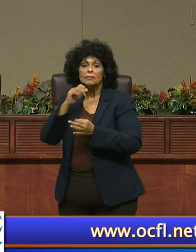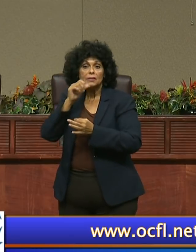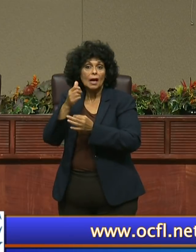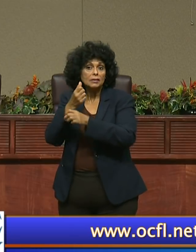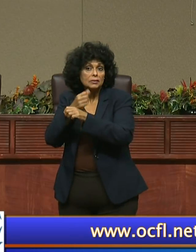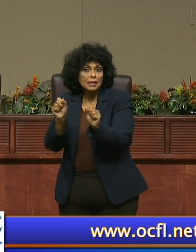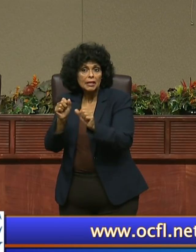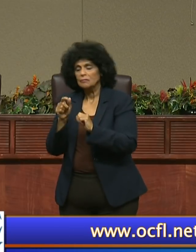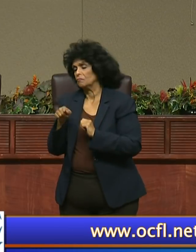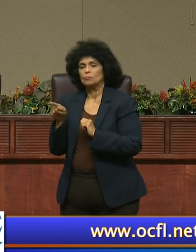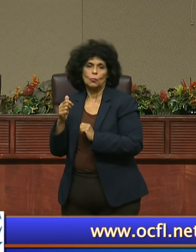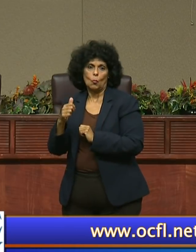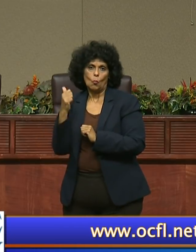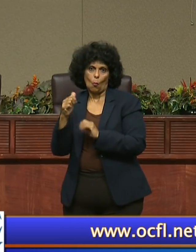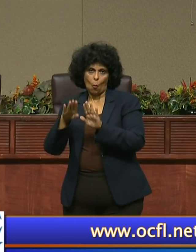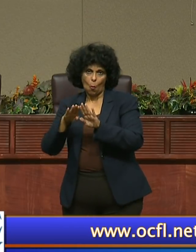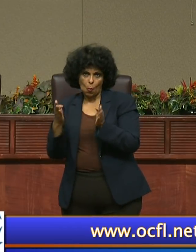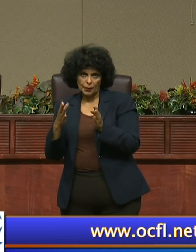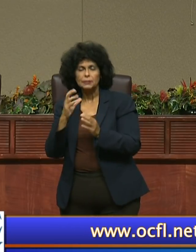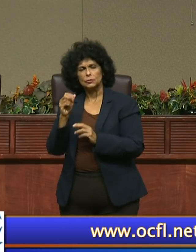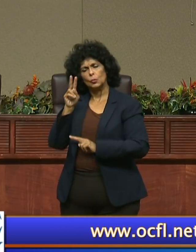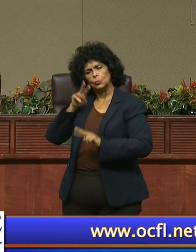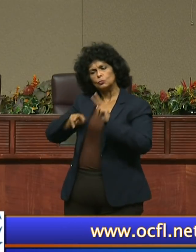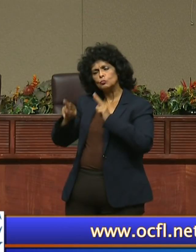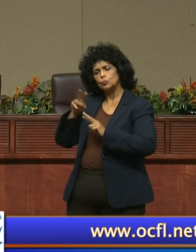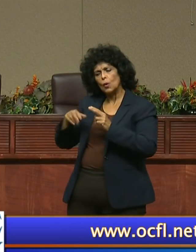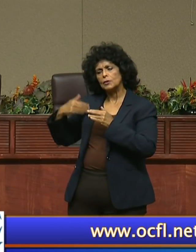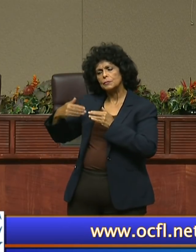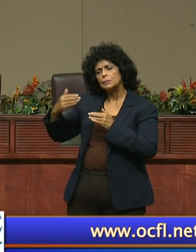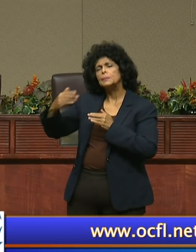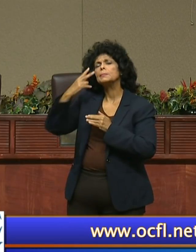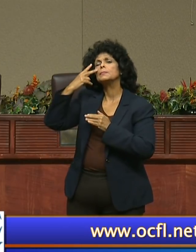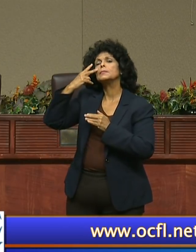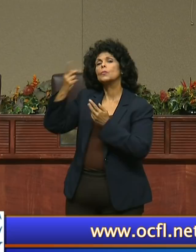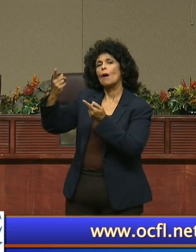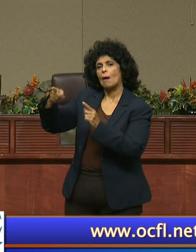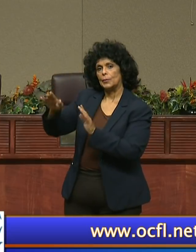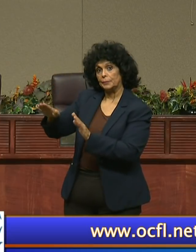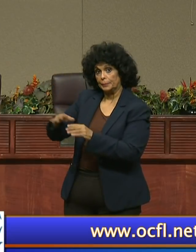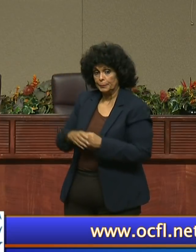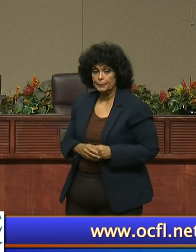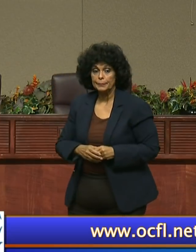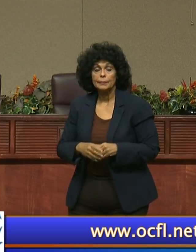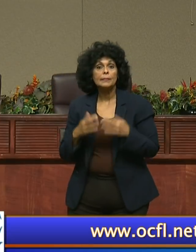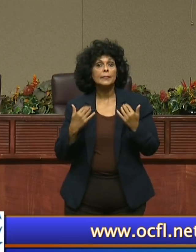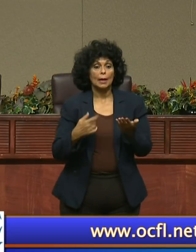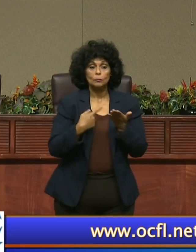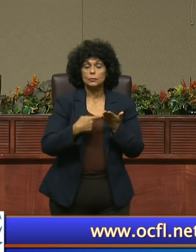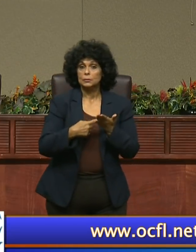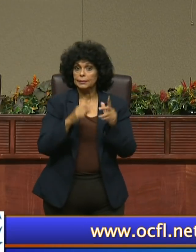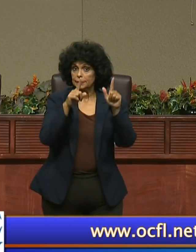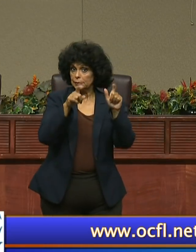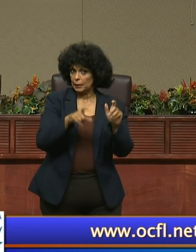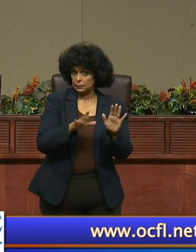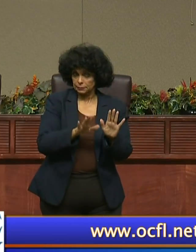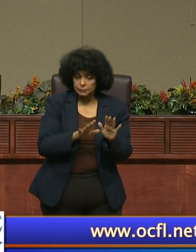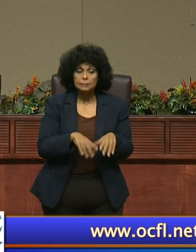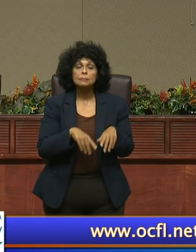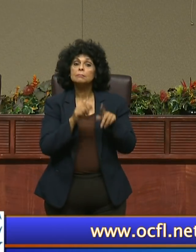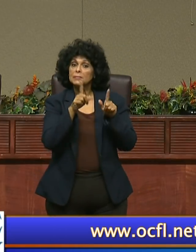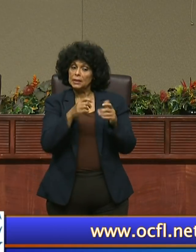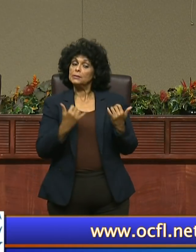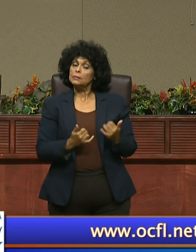days. Now let me talk a little bit about testing. We have increased testing this